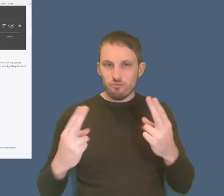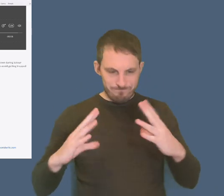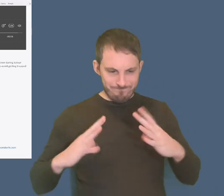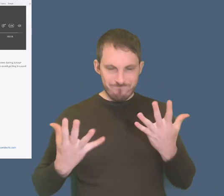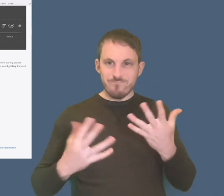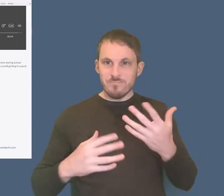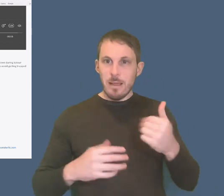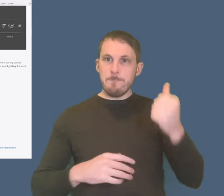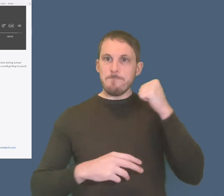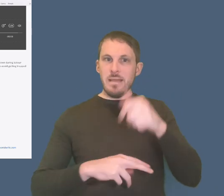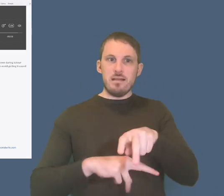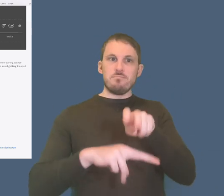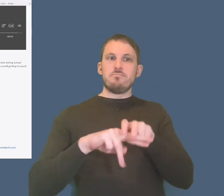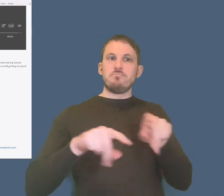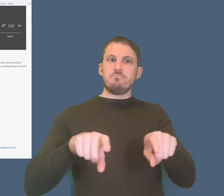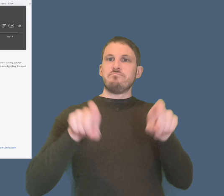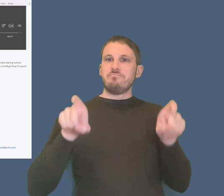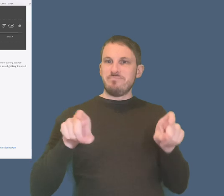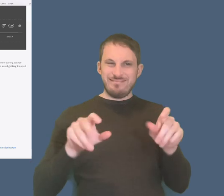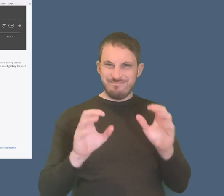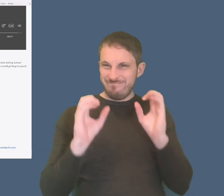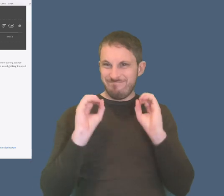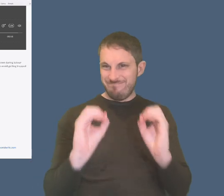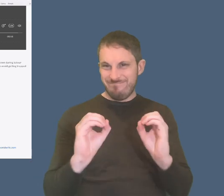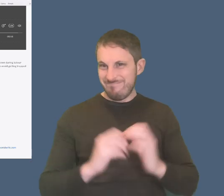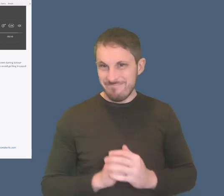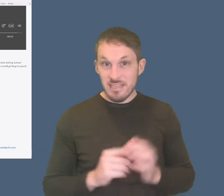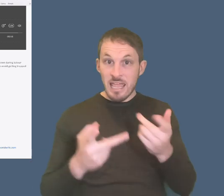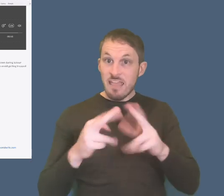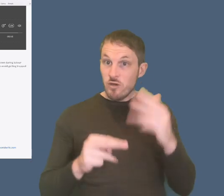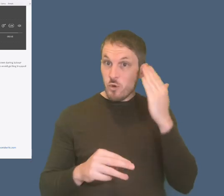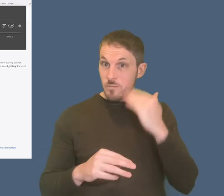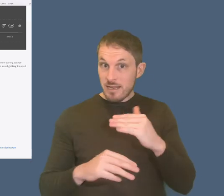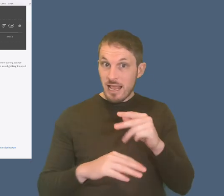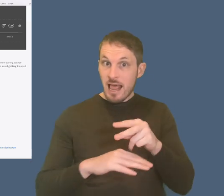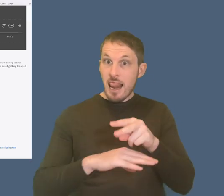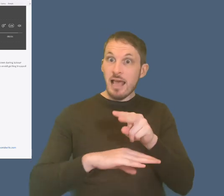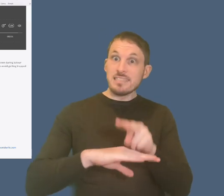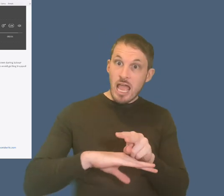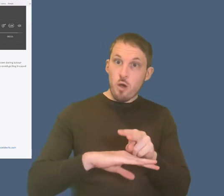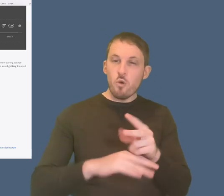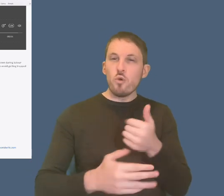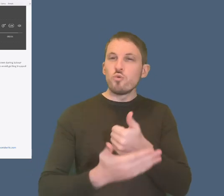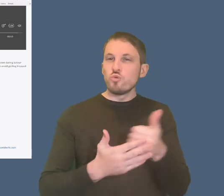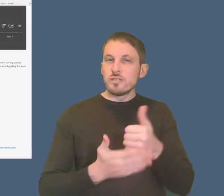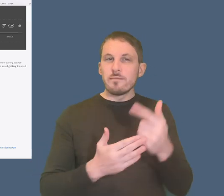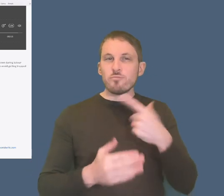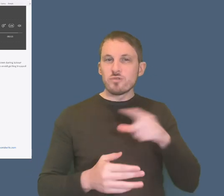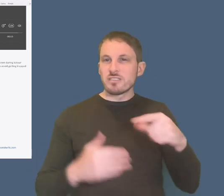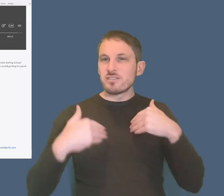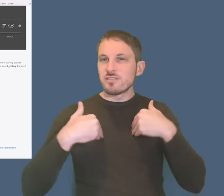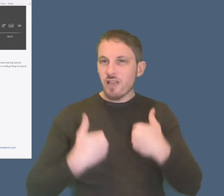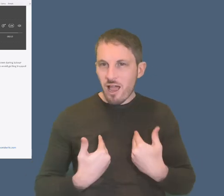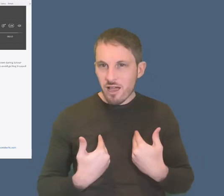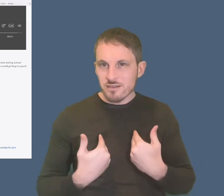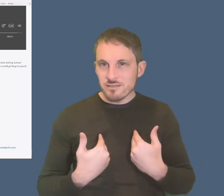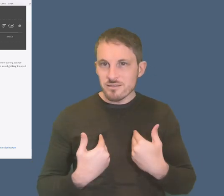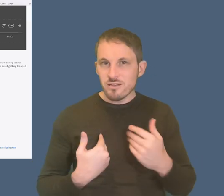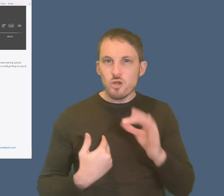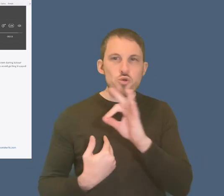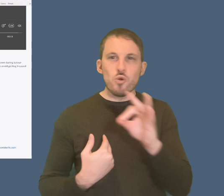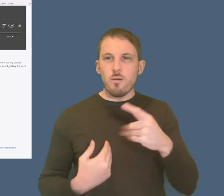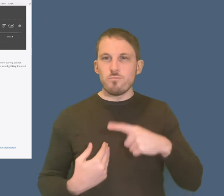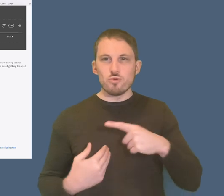or supine position in labor or birth. And if women do lay down, it's usually because they're tired and not because it's